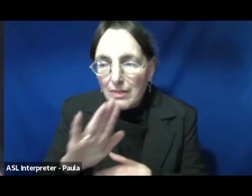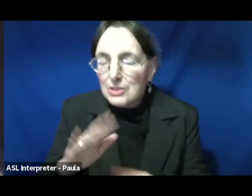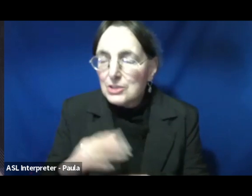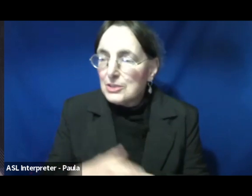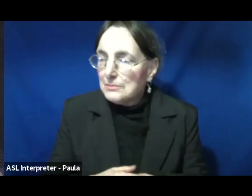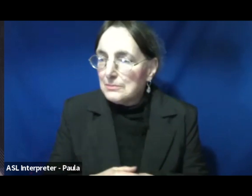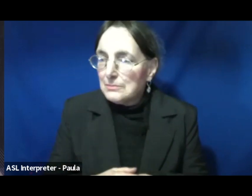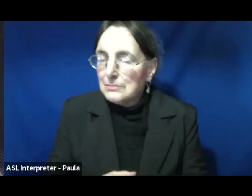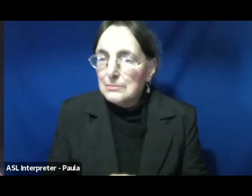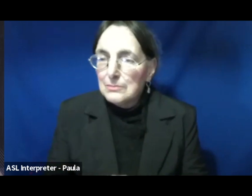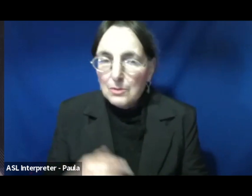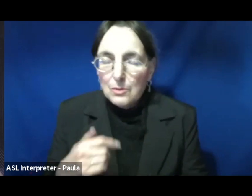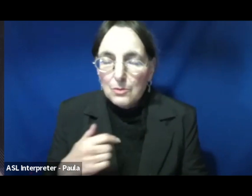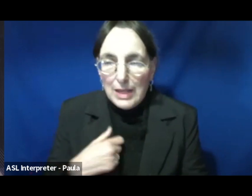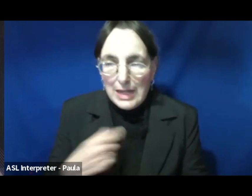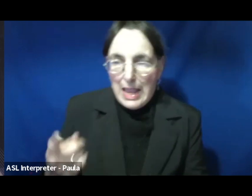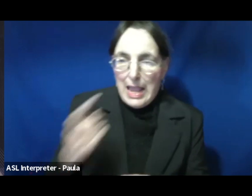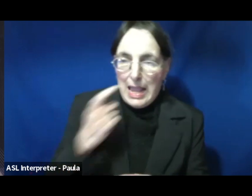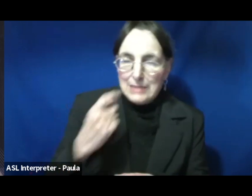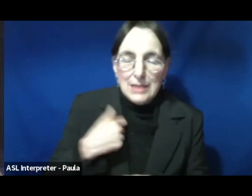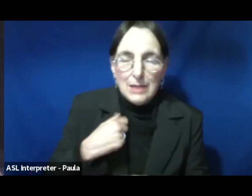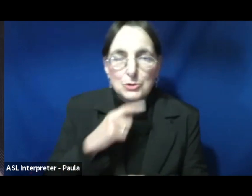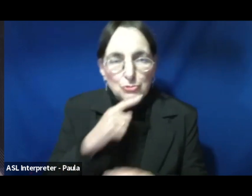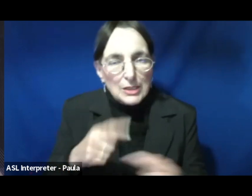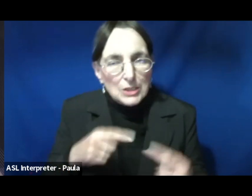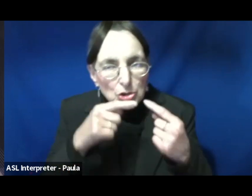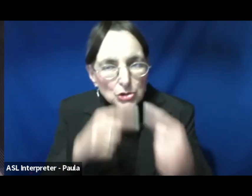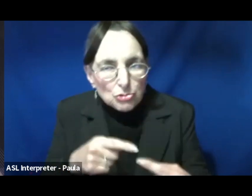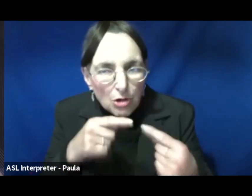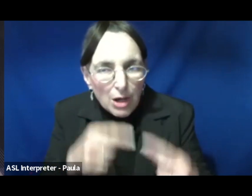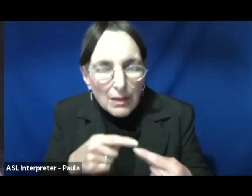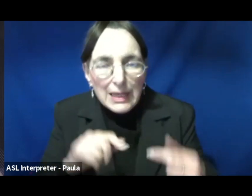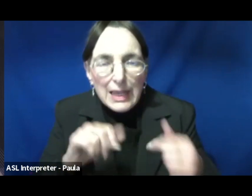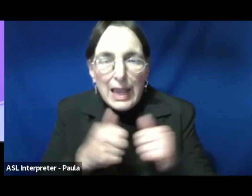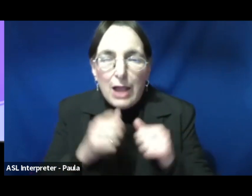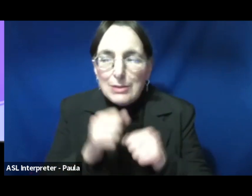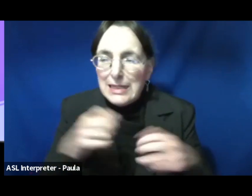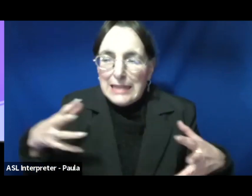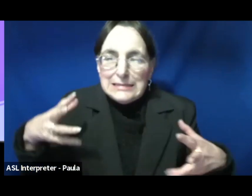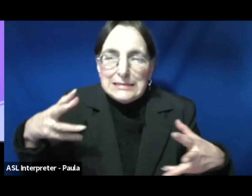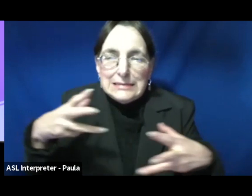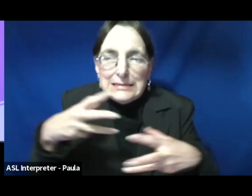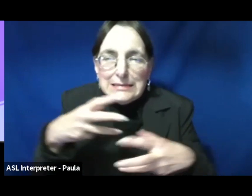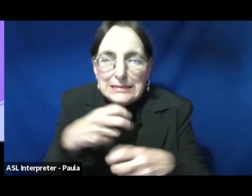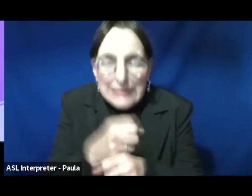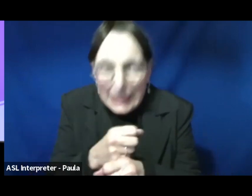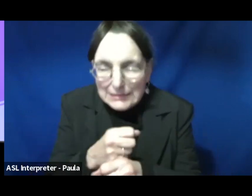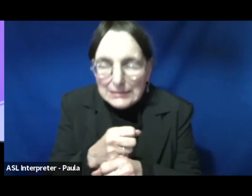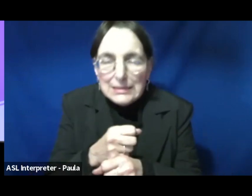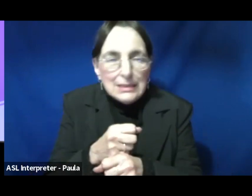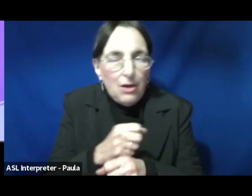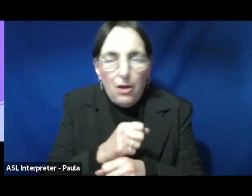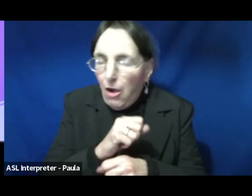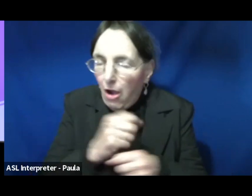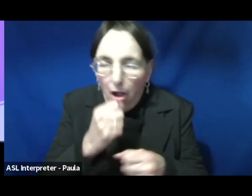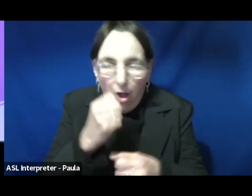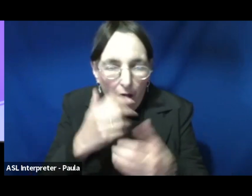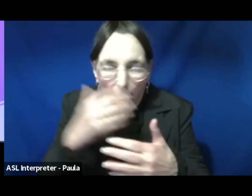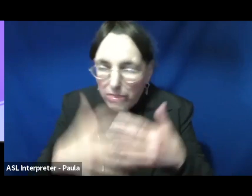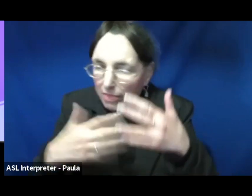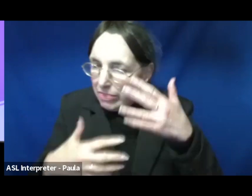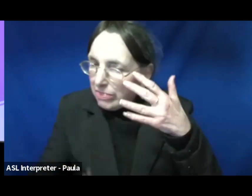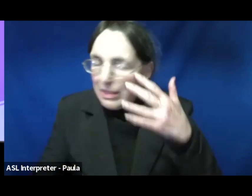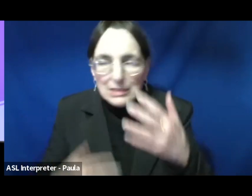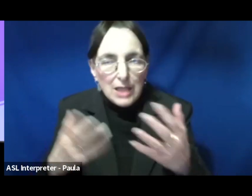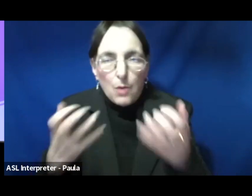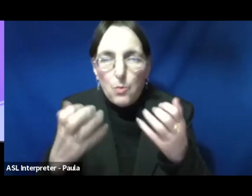really struggling. How can I condense all the stuff that I want to say in 50 minutes? I said, Nikki, I can't